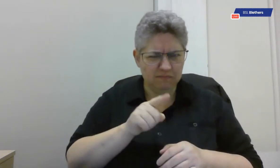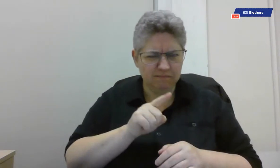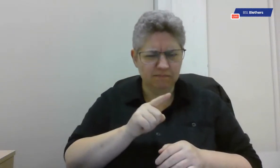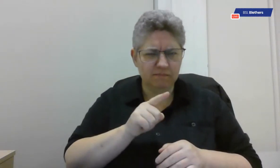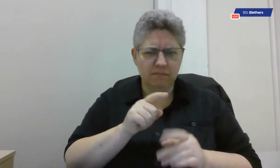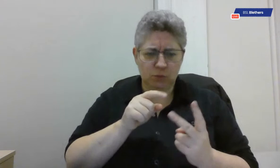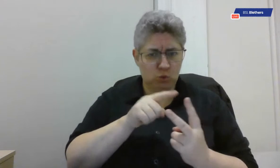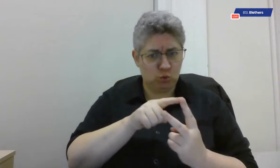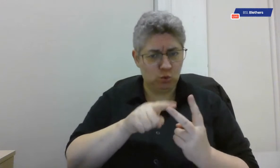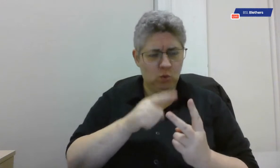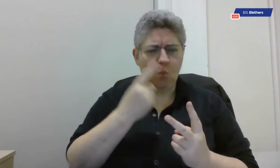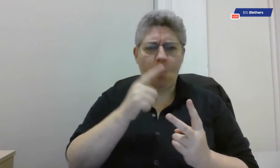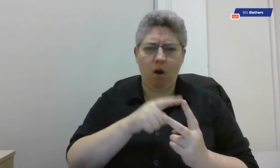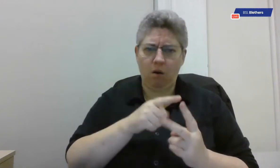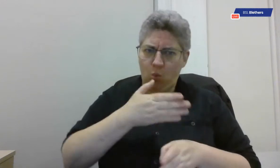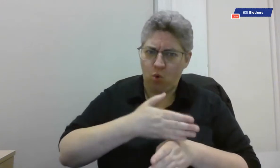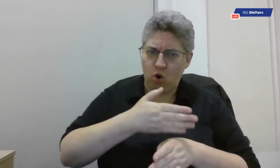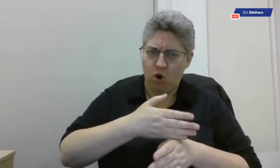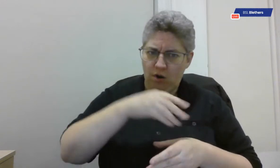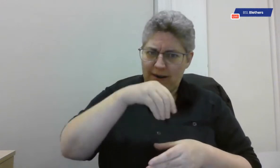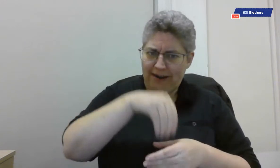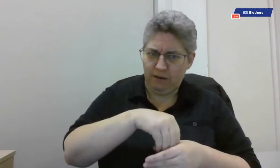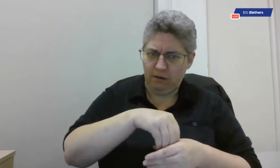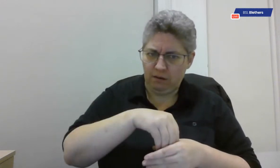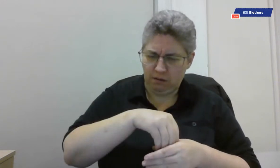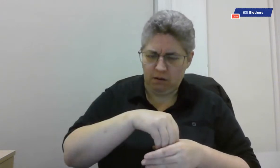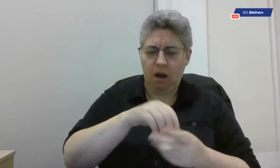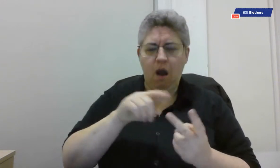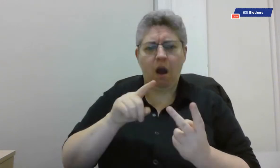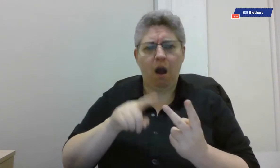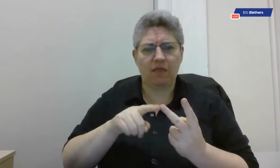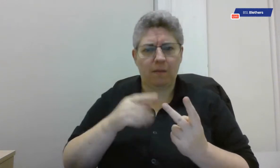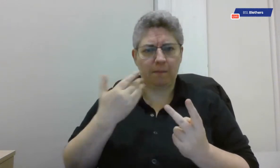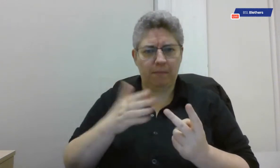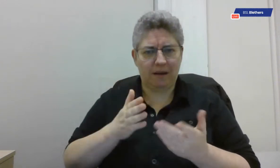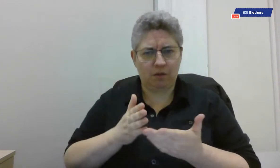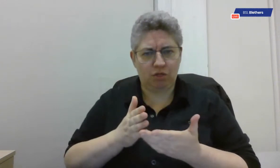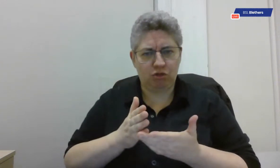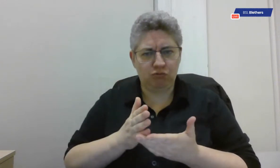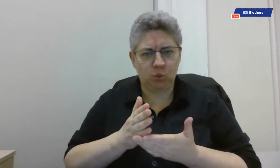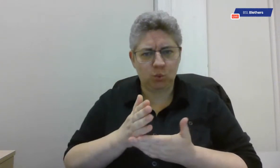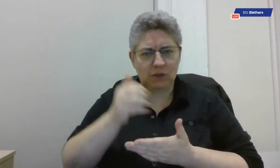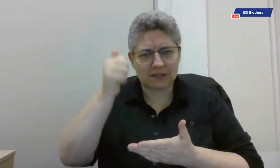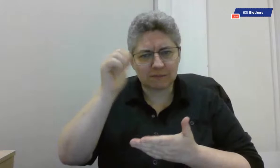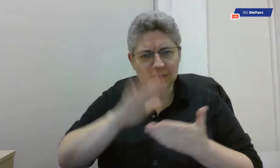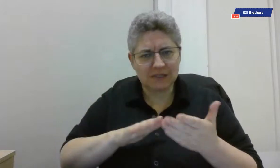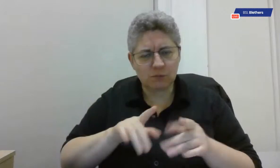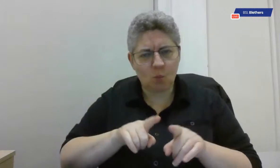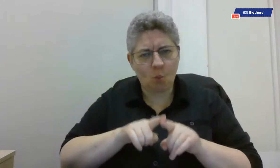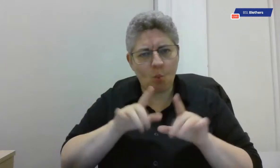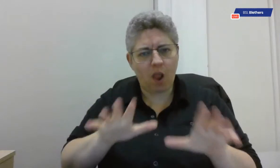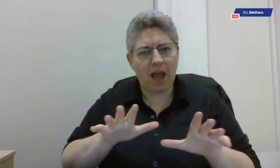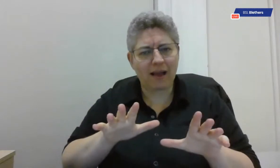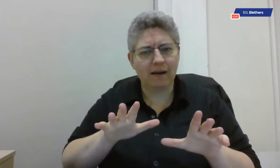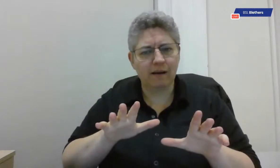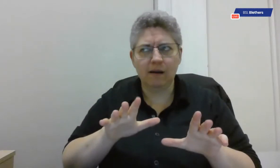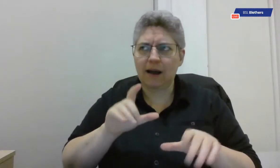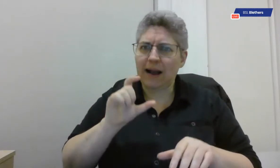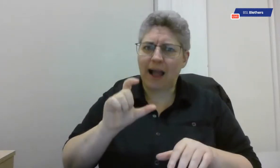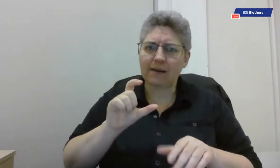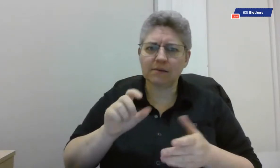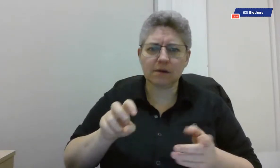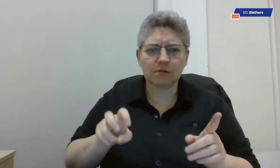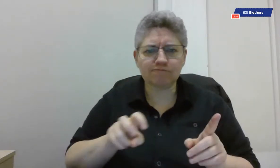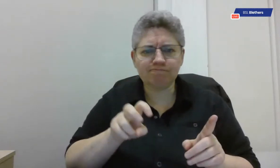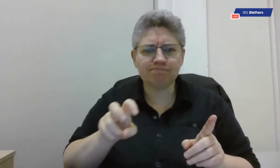we will be talking about someone who works within the project and provides